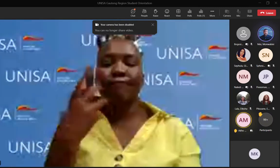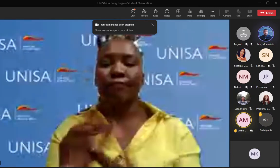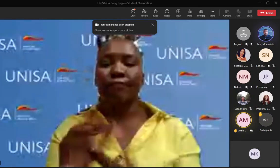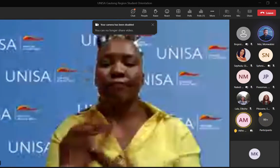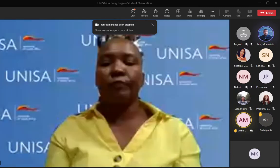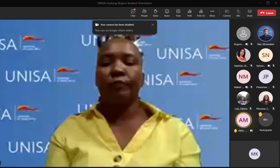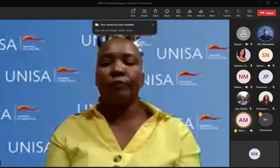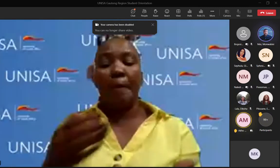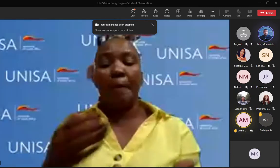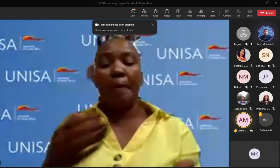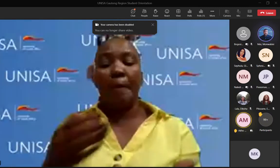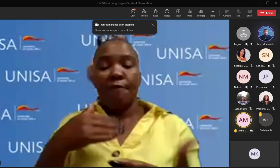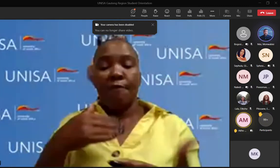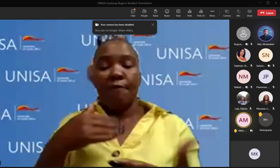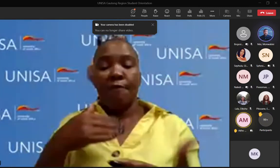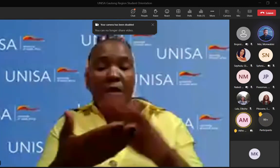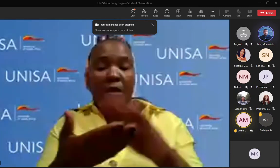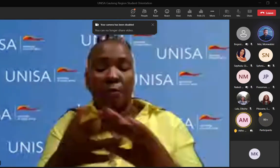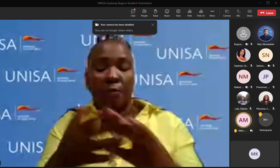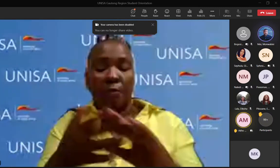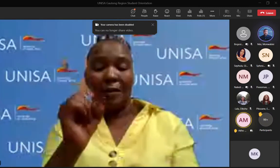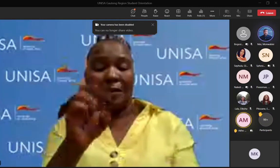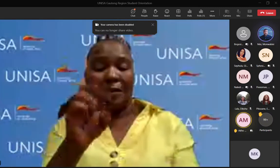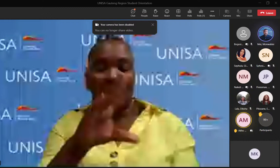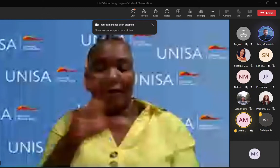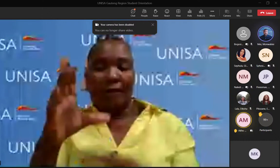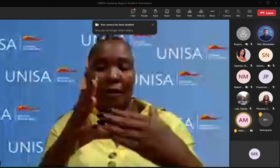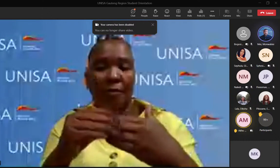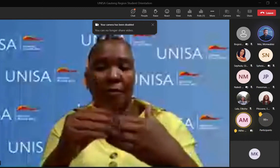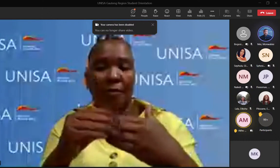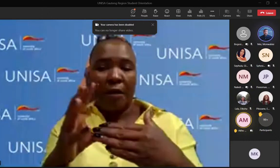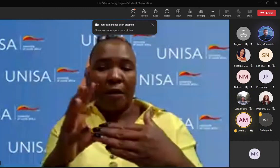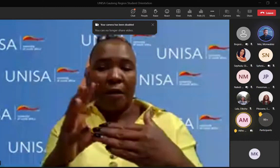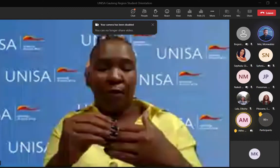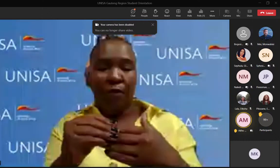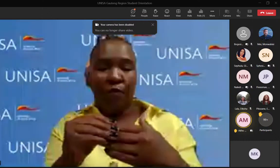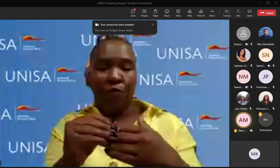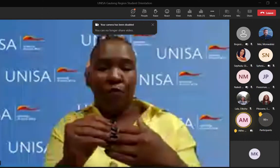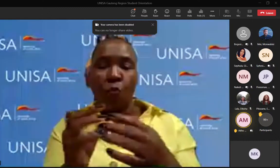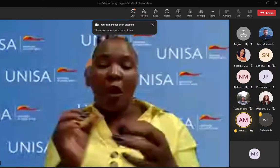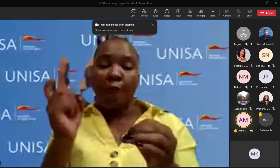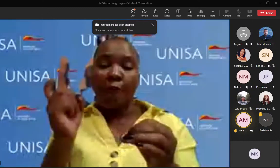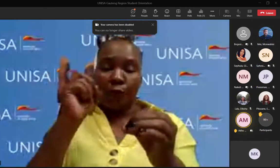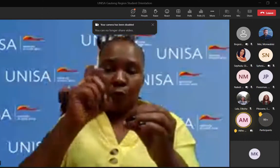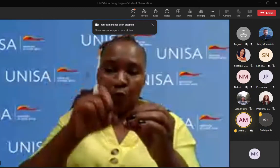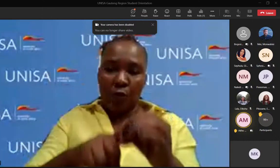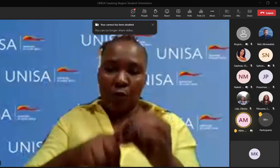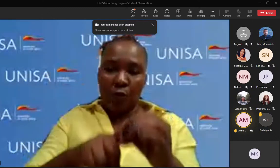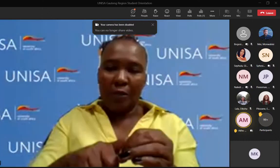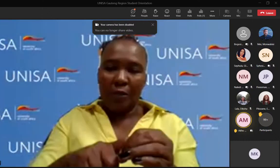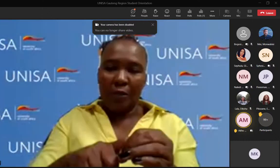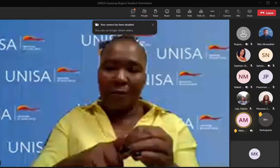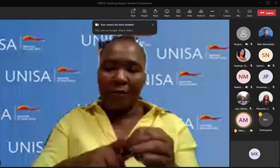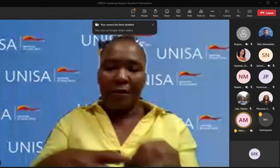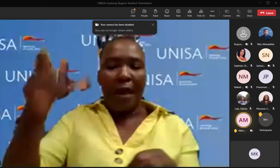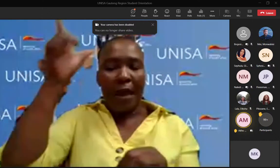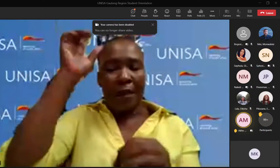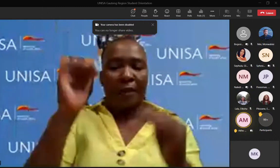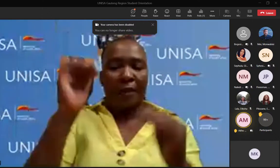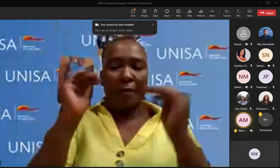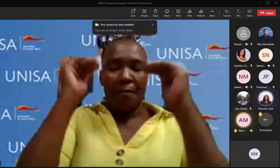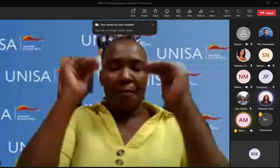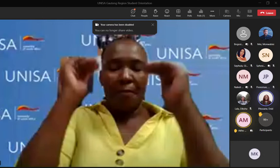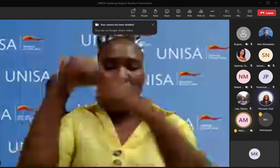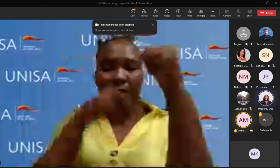become an SRS member you would first have to join um an academic structure or political structure of your